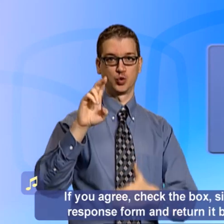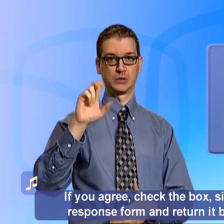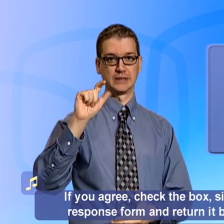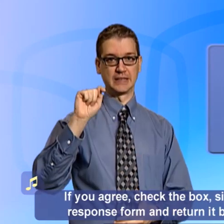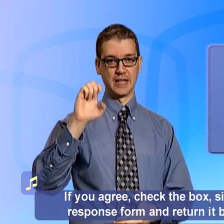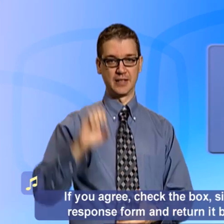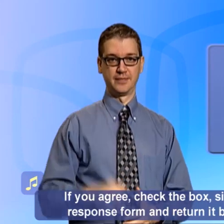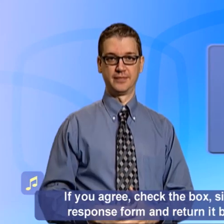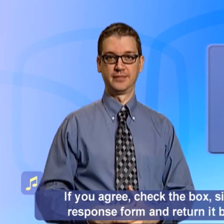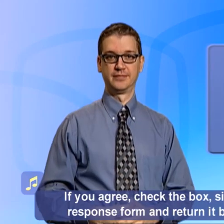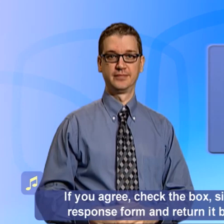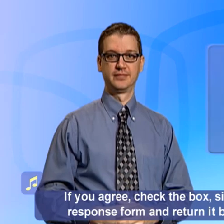date.